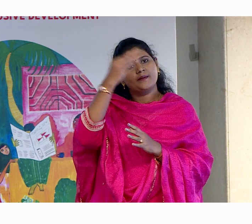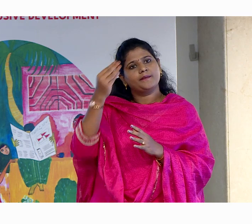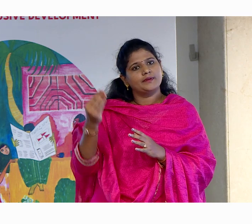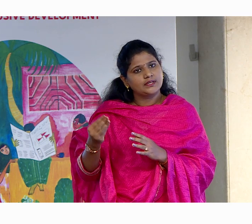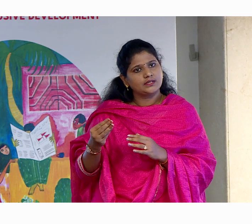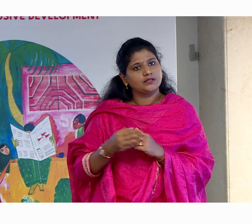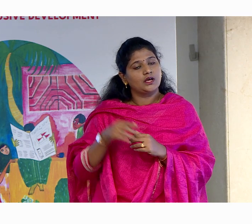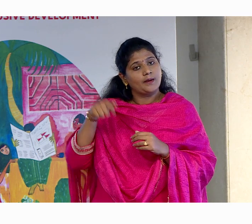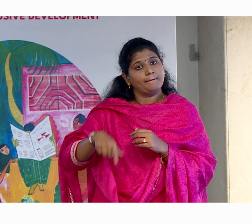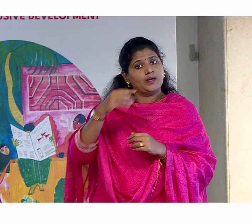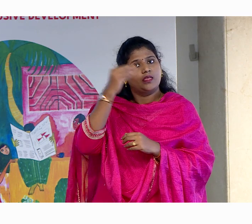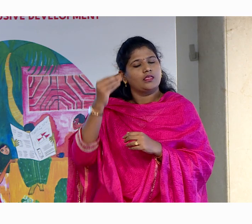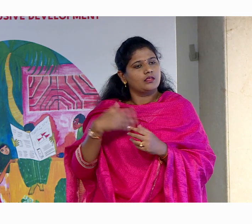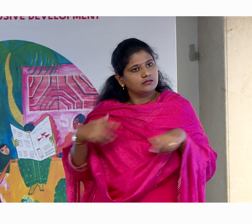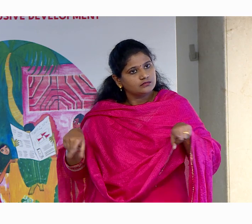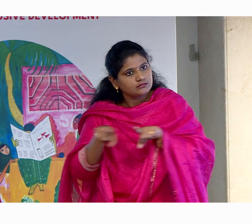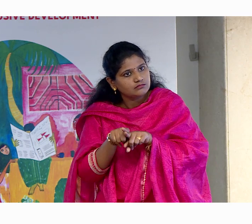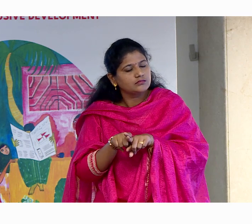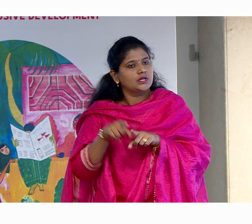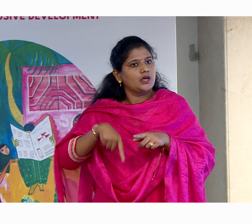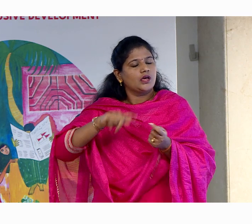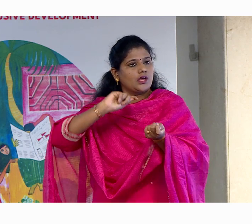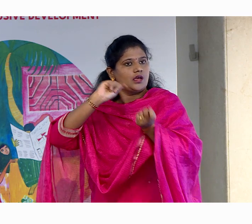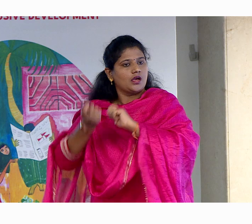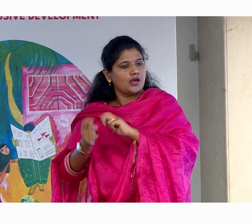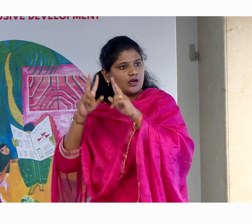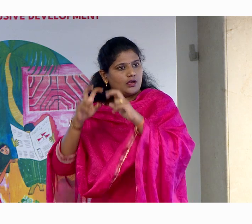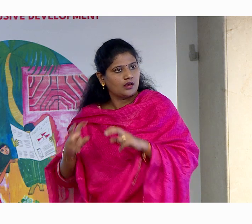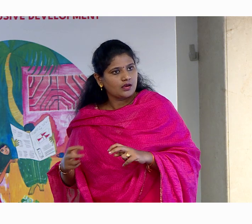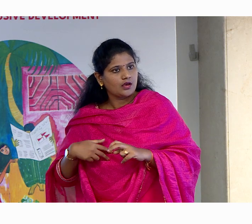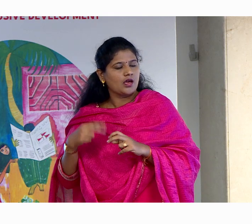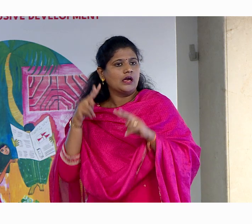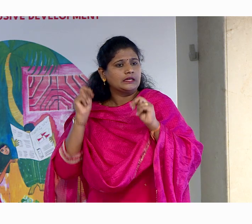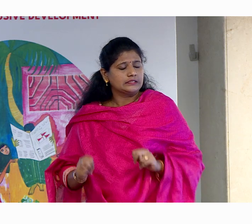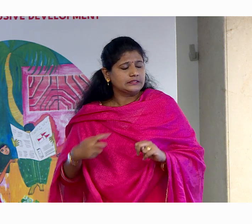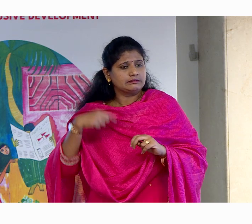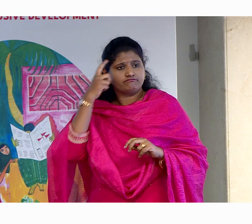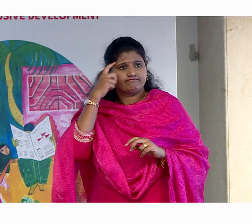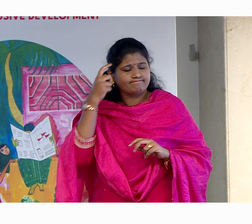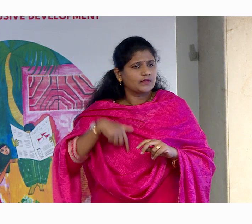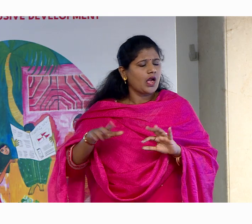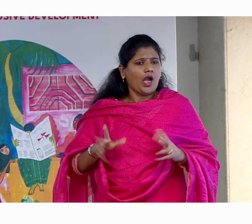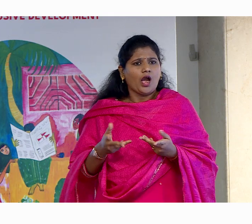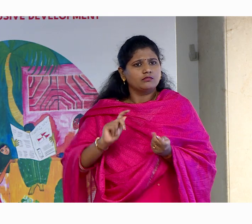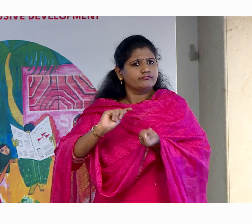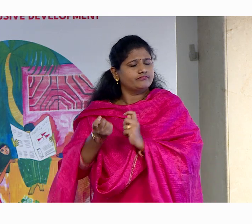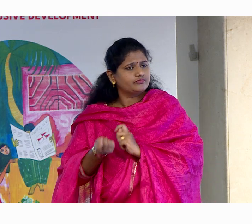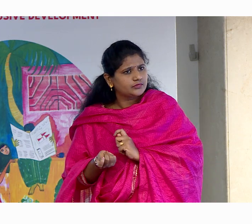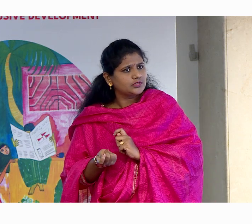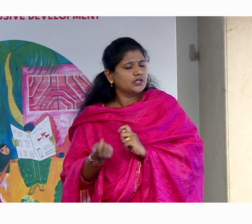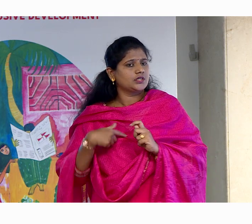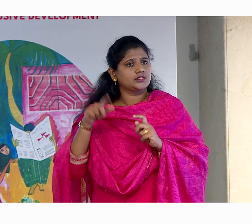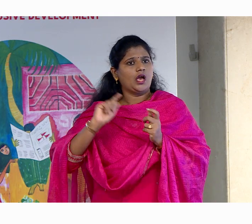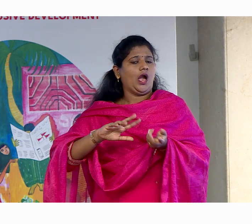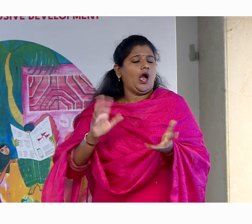in this instance, I think when we're transferring research, we need to really think about, can we transfer from one context